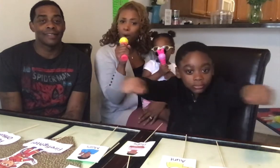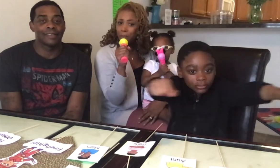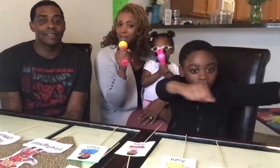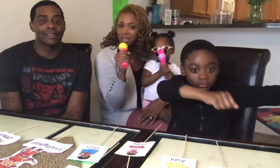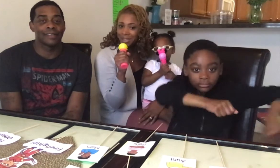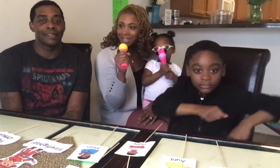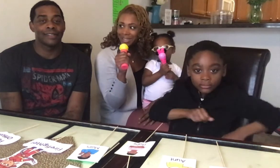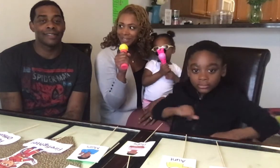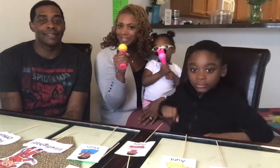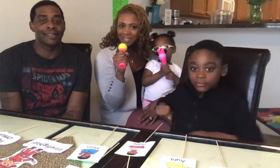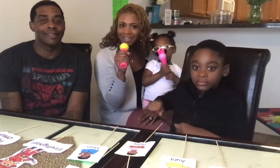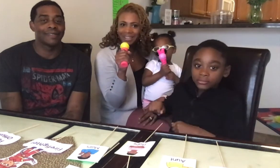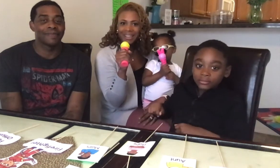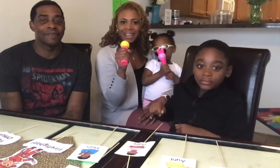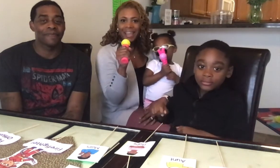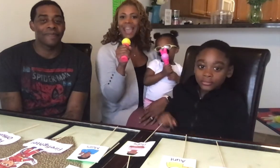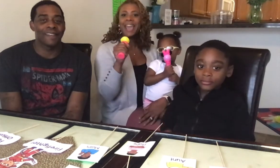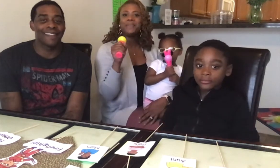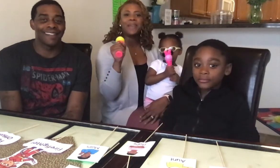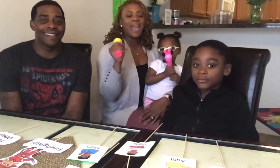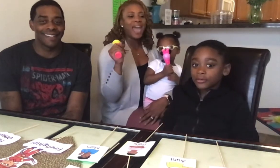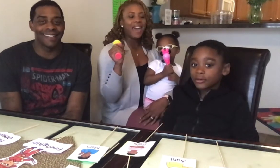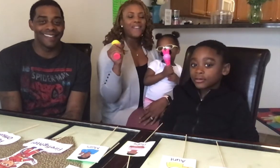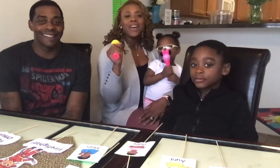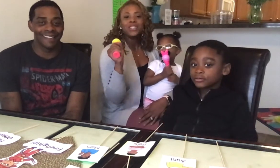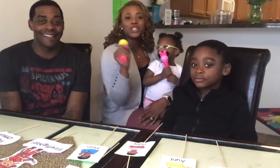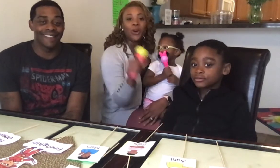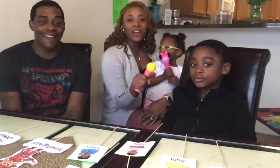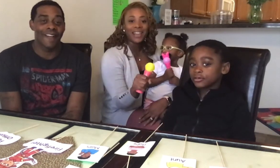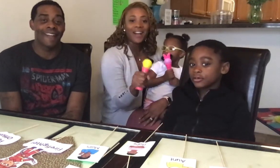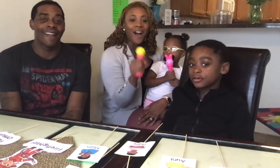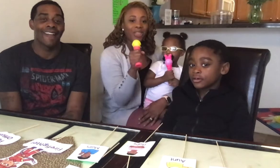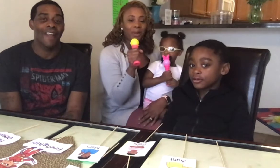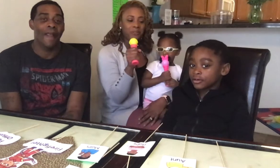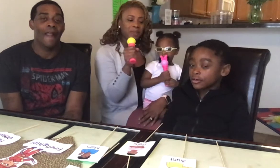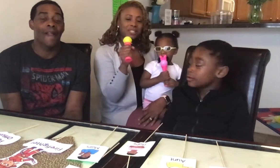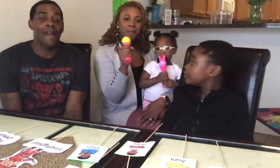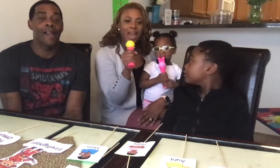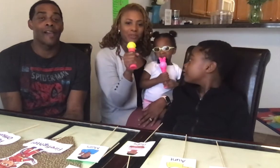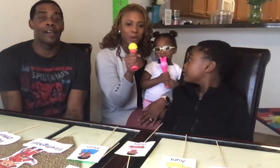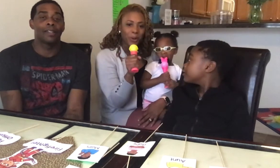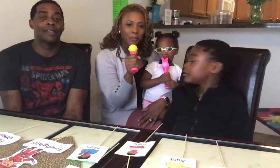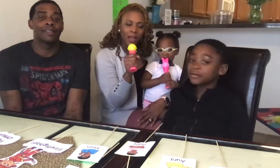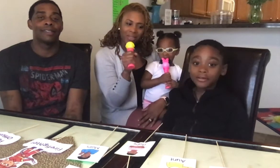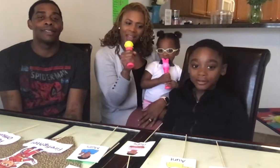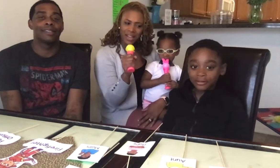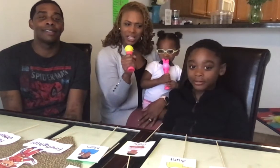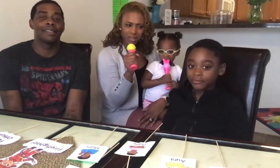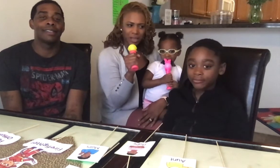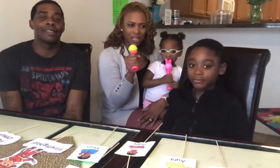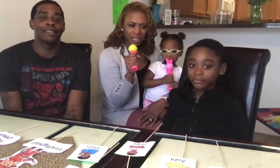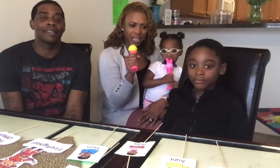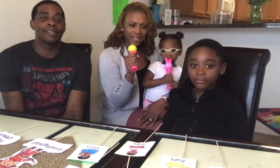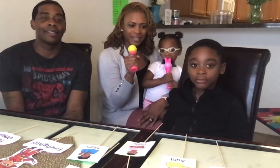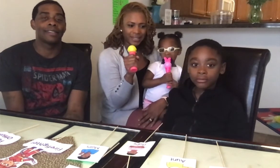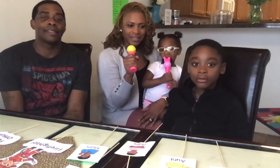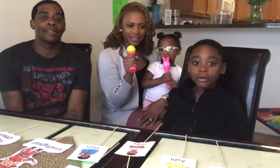he's cooking dinner tonight. And we have Jordan all the way from his bedroom that needs to be cleaned.